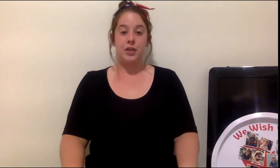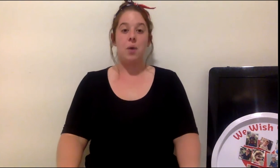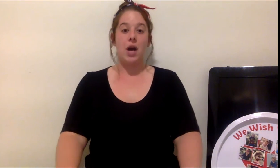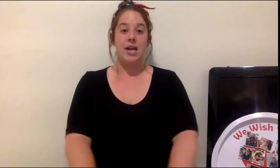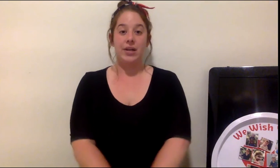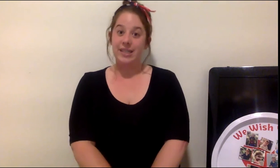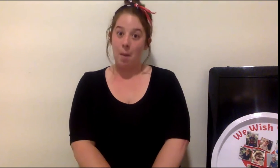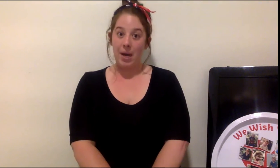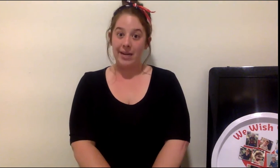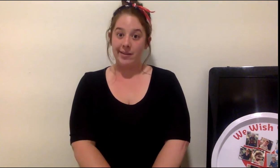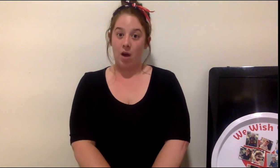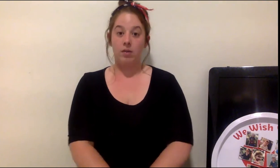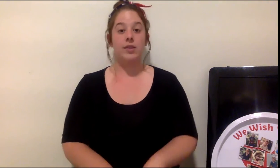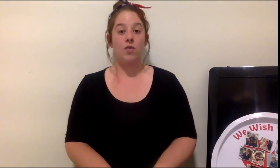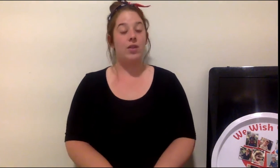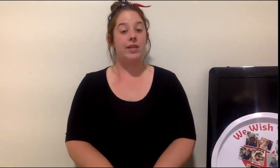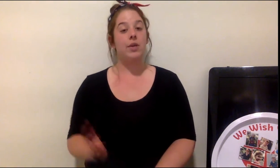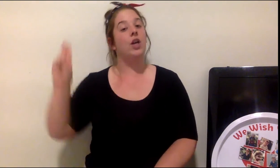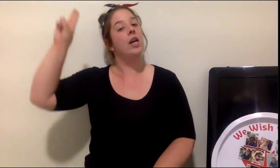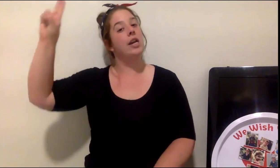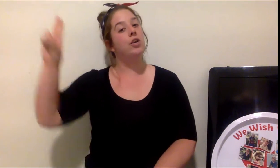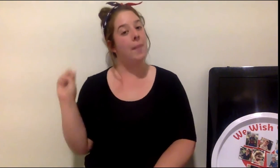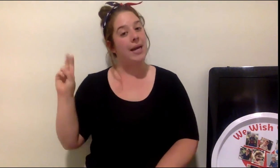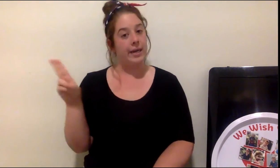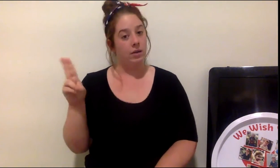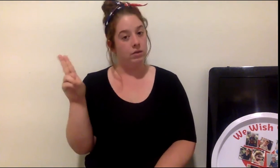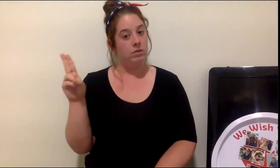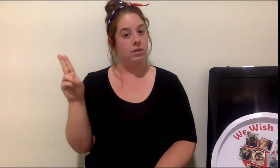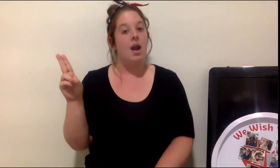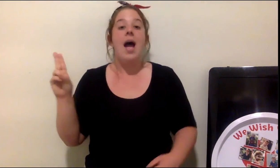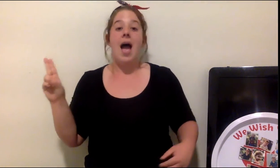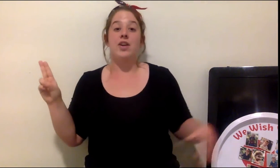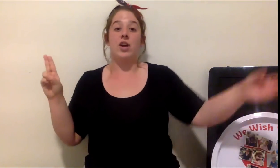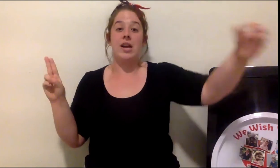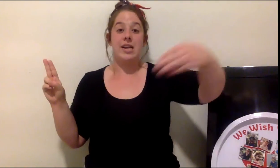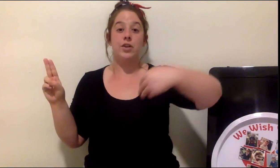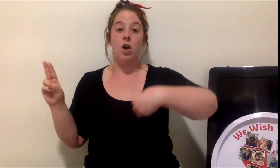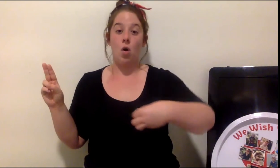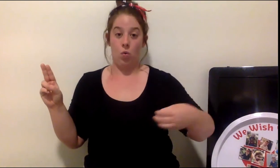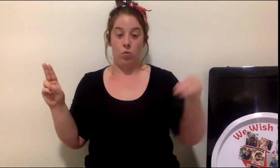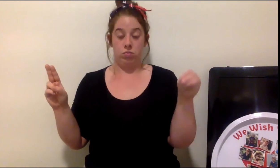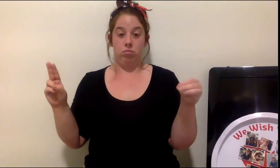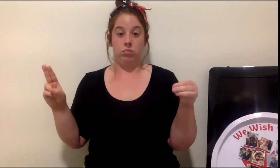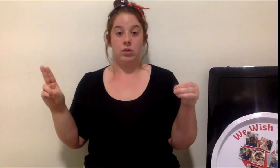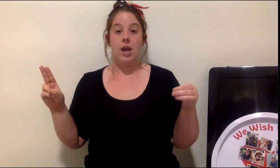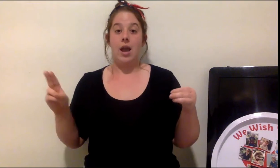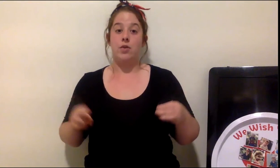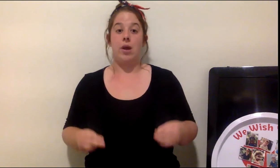our Here's the Bunny song. So for this one, you're going to need your bunny and you're going to need your hole. And you can